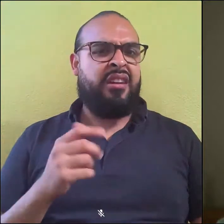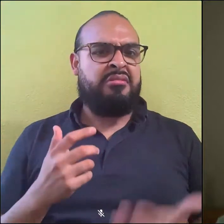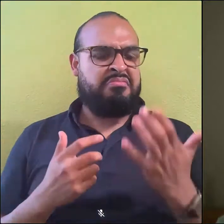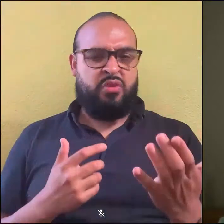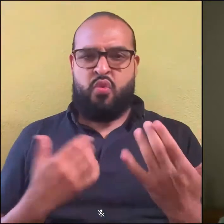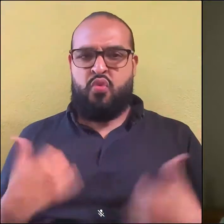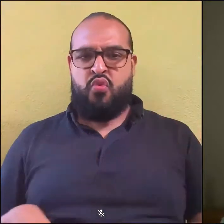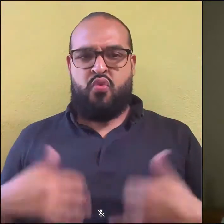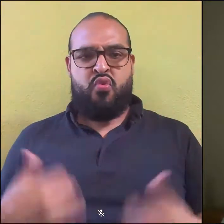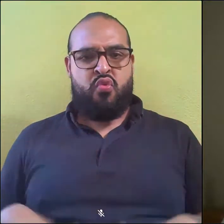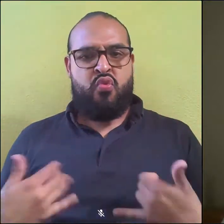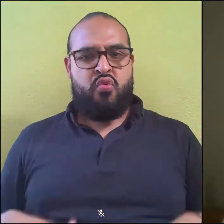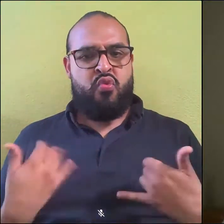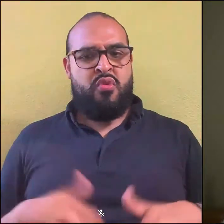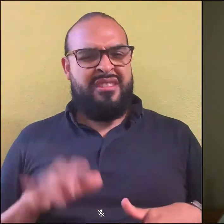started in Bengal.